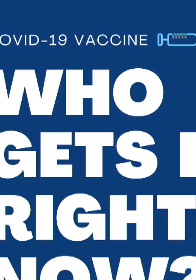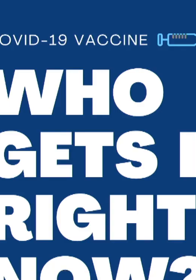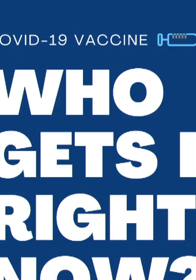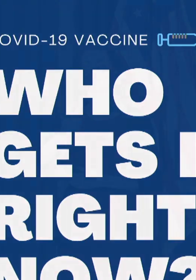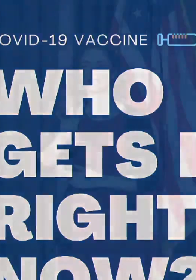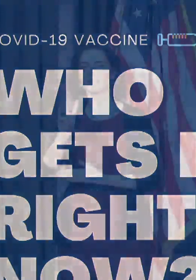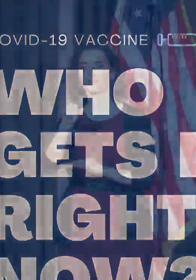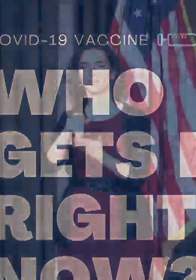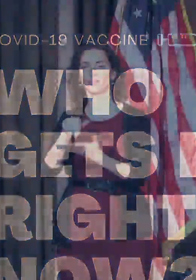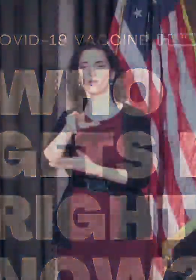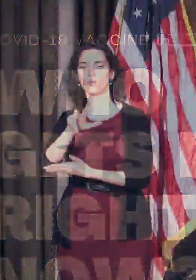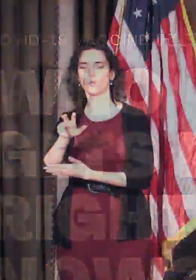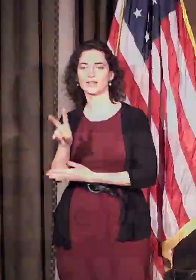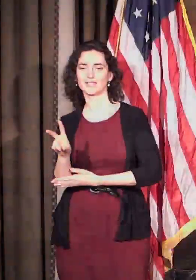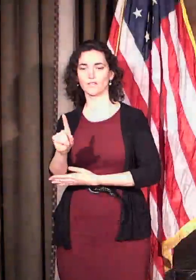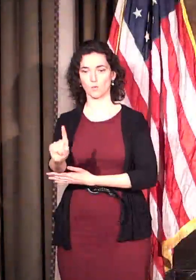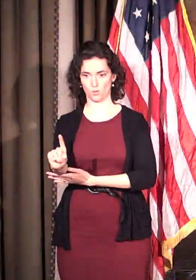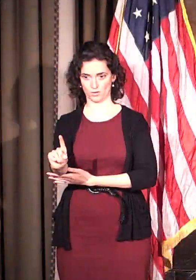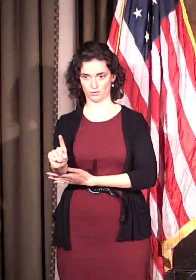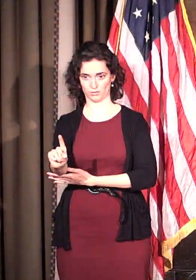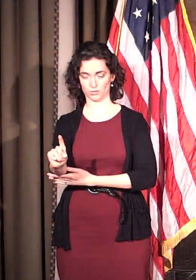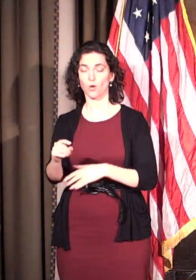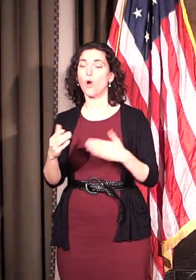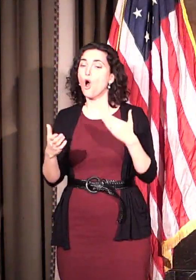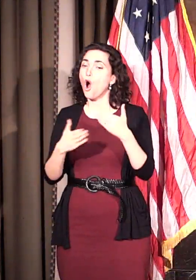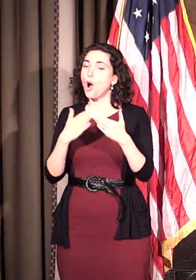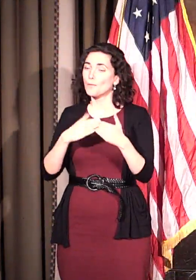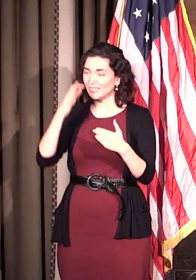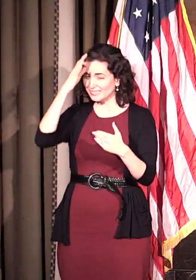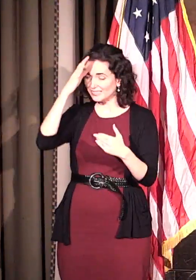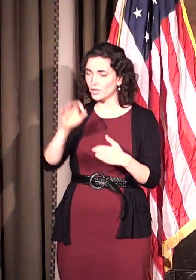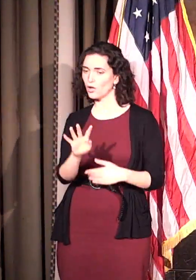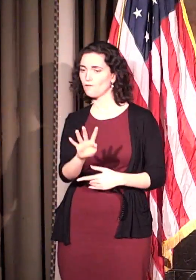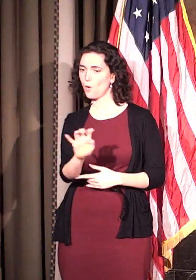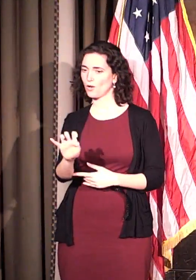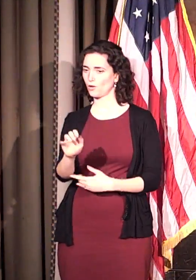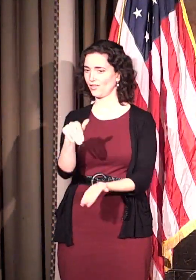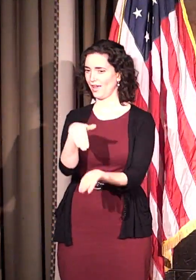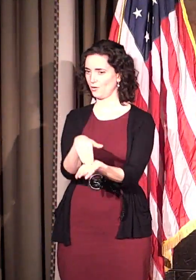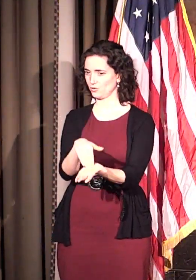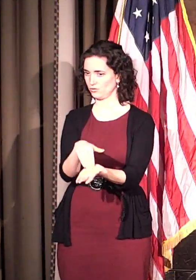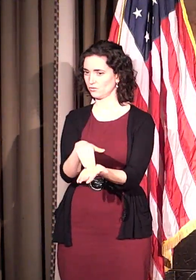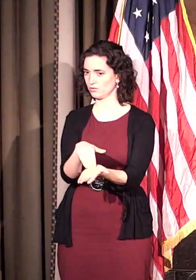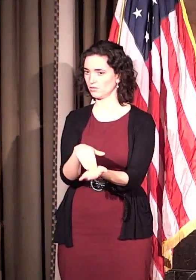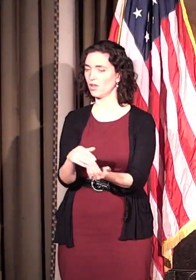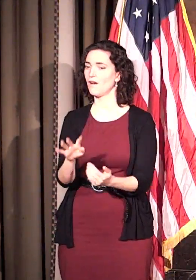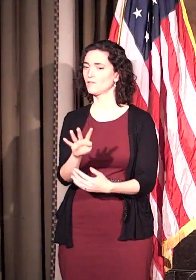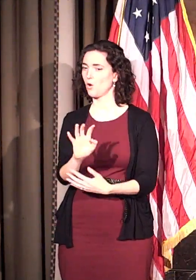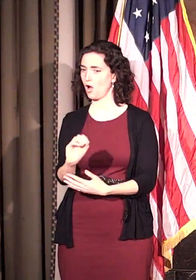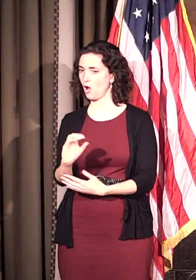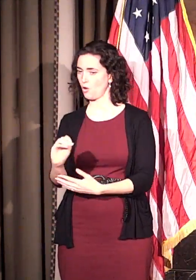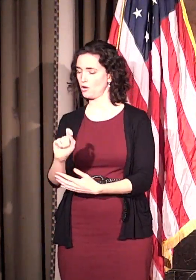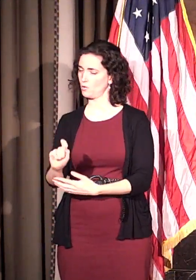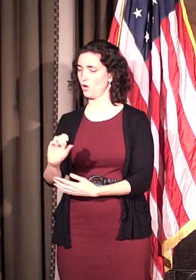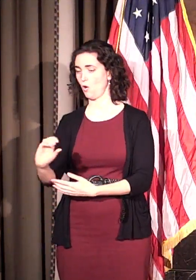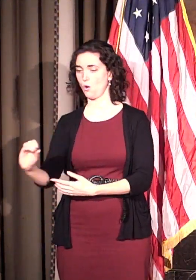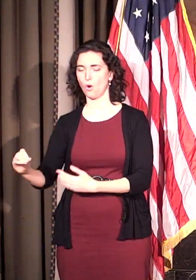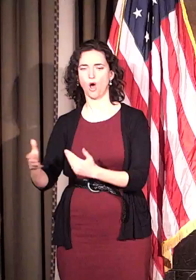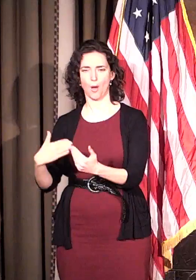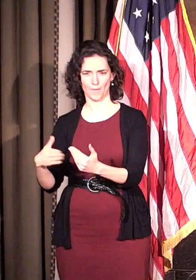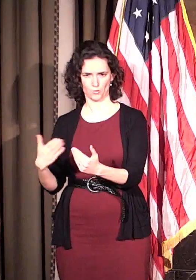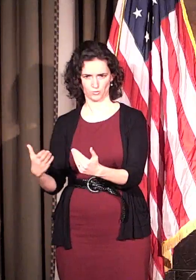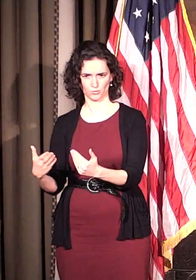397,371. So we're right at 400,000 doses administered, and the number of